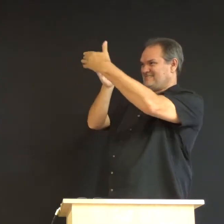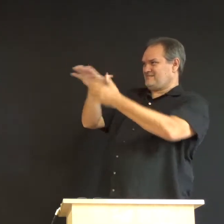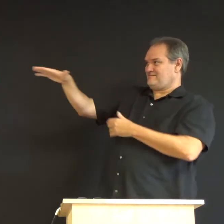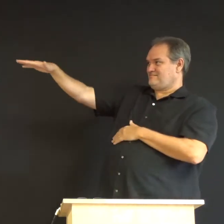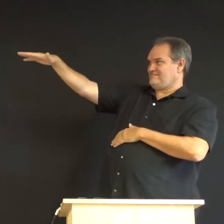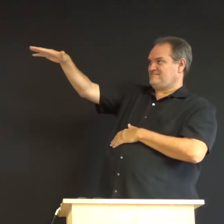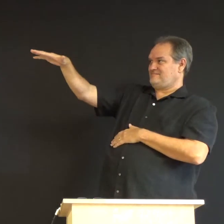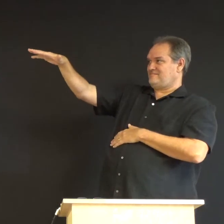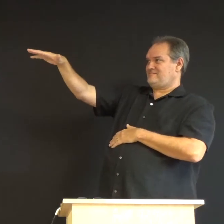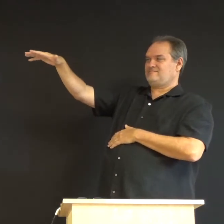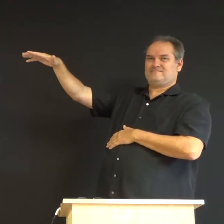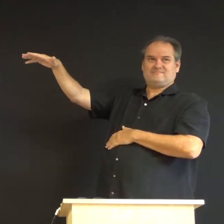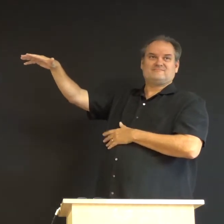heavens.